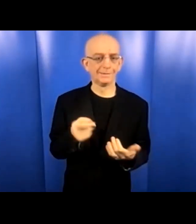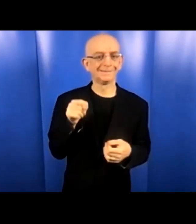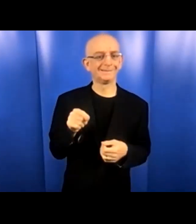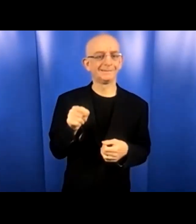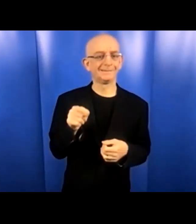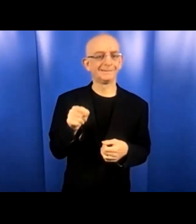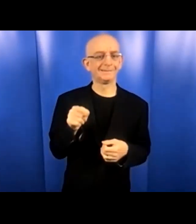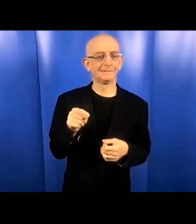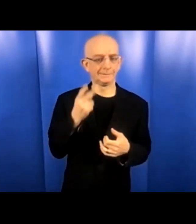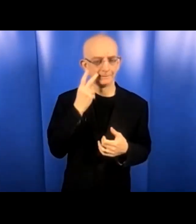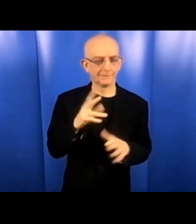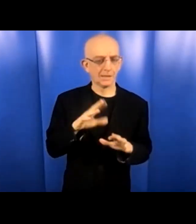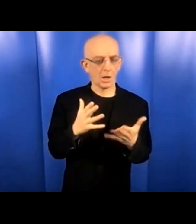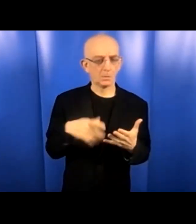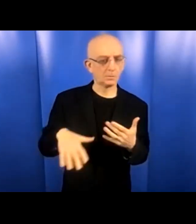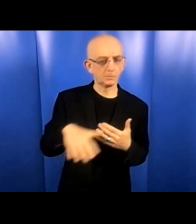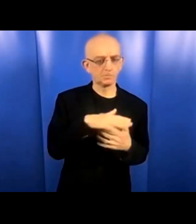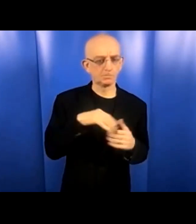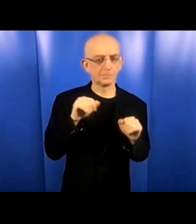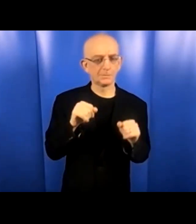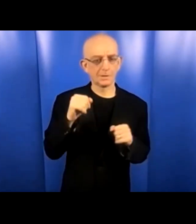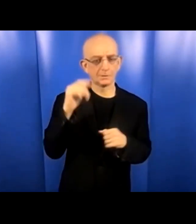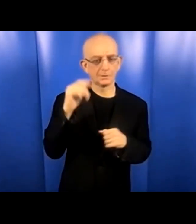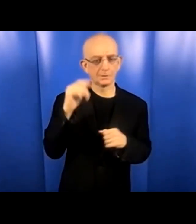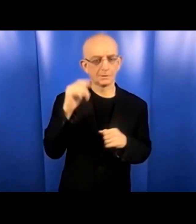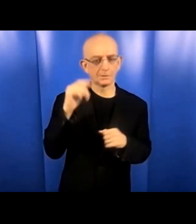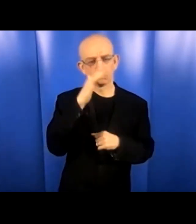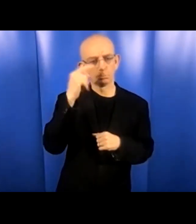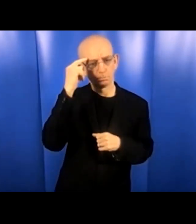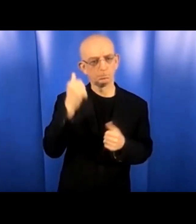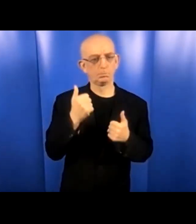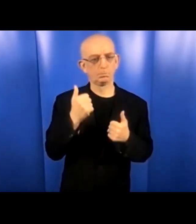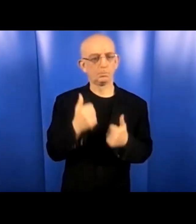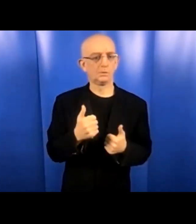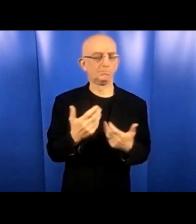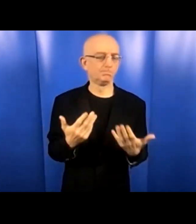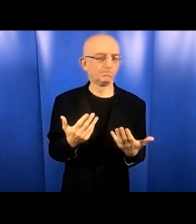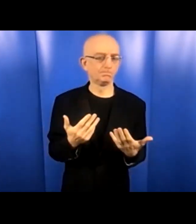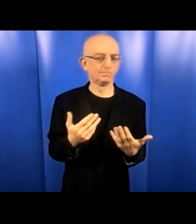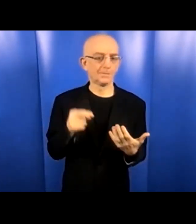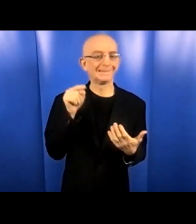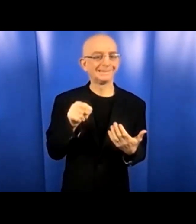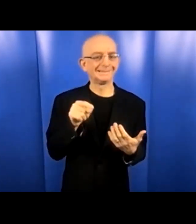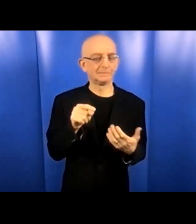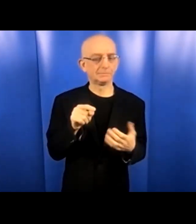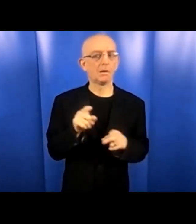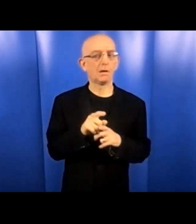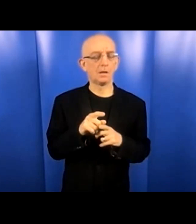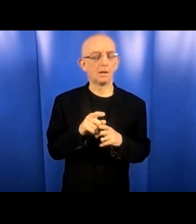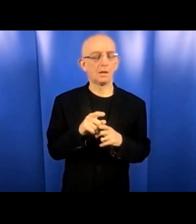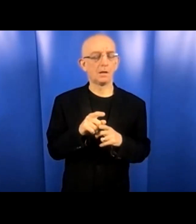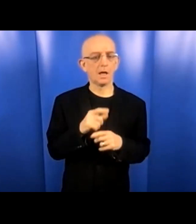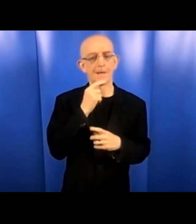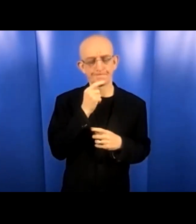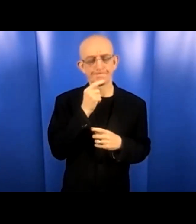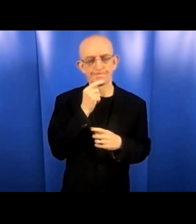and also the opportunity also to realize that if we cannot